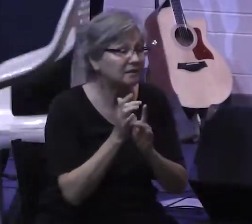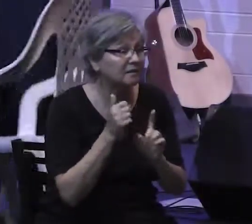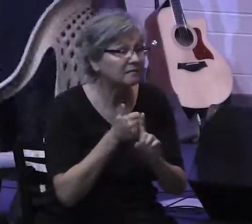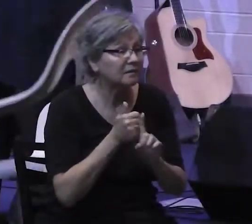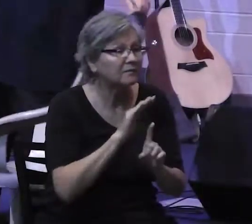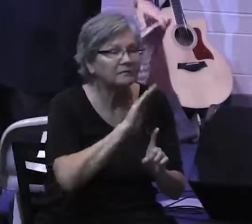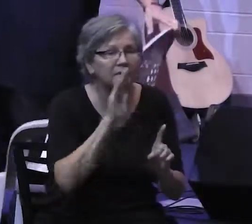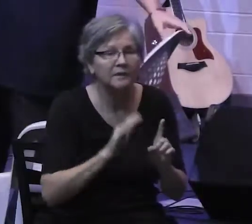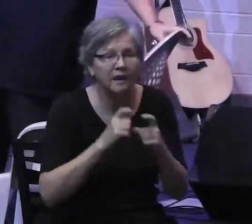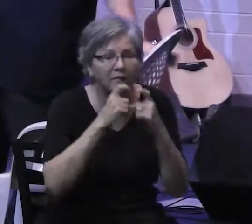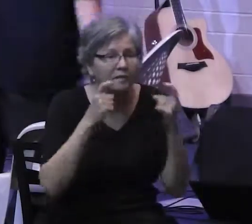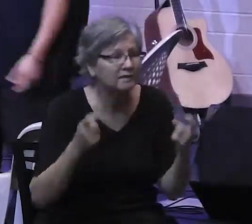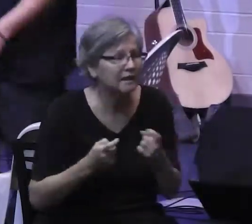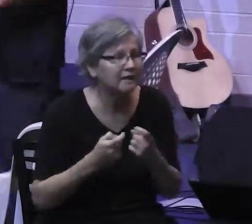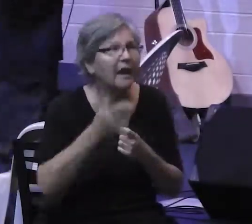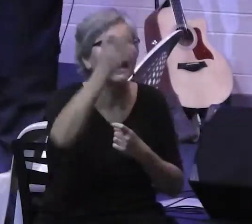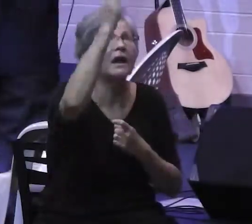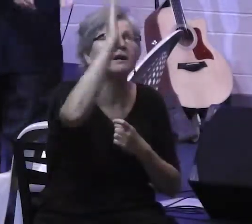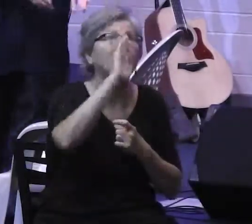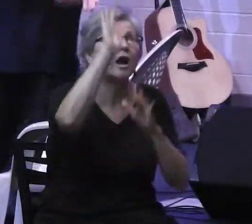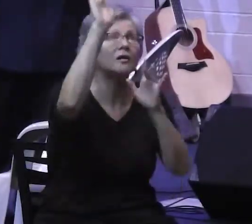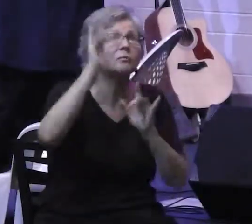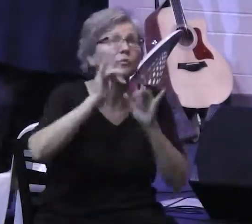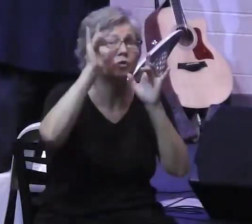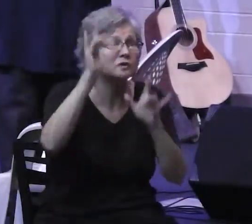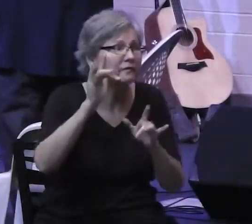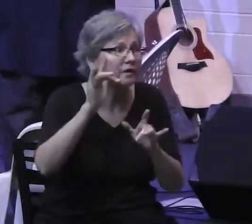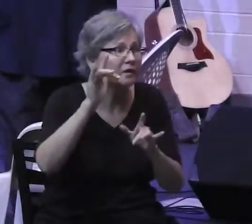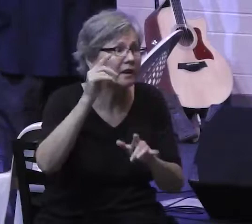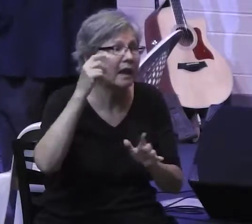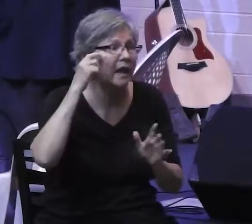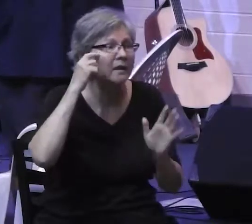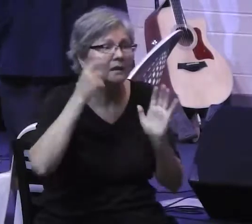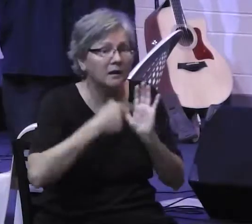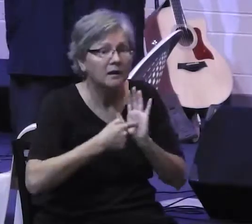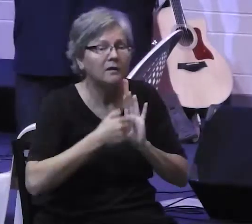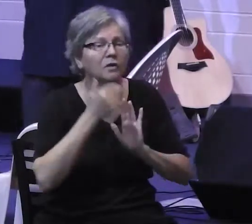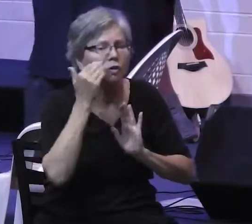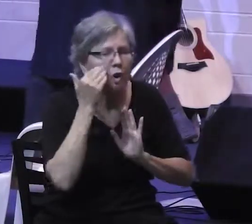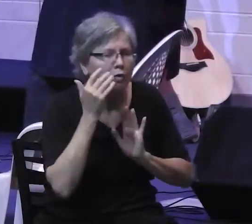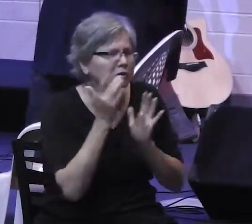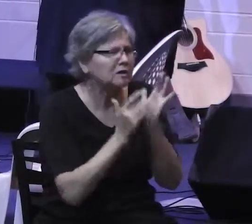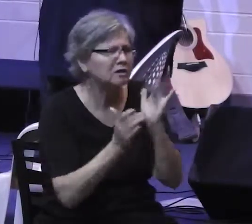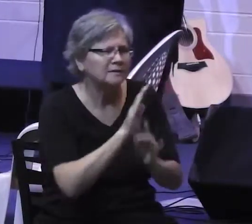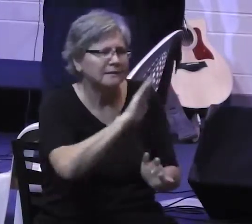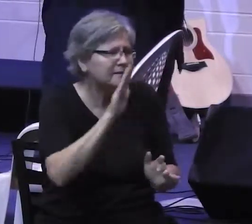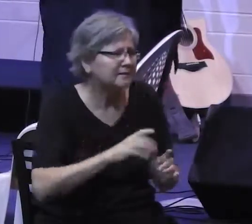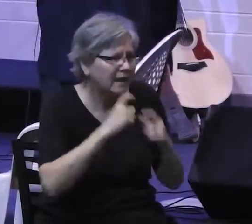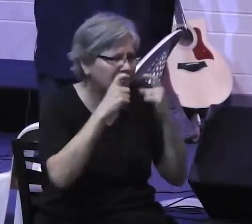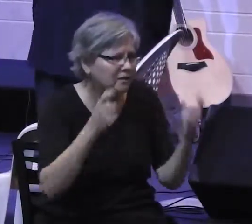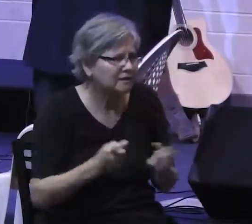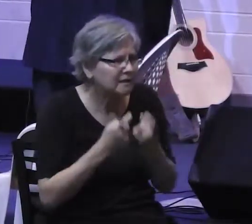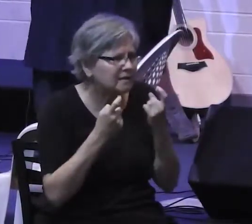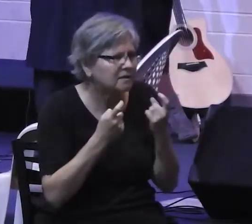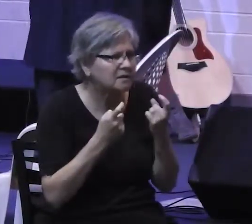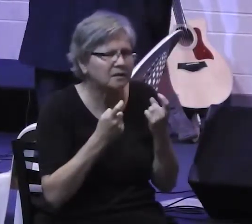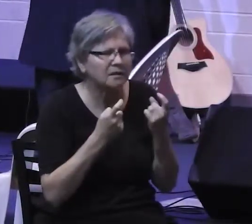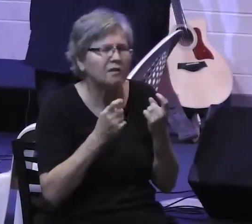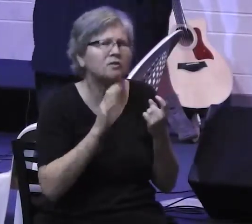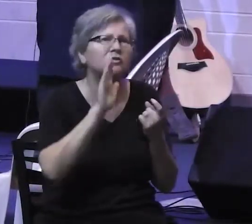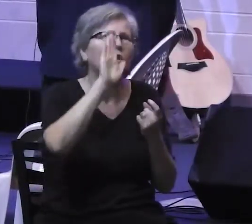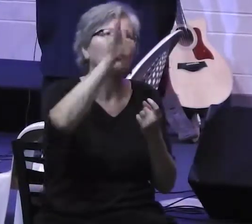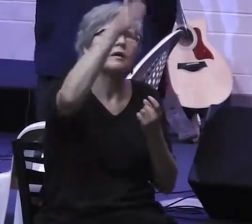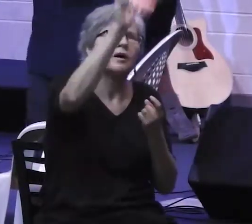his mercy saw that he didn't sin, and his wrath has been satisfied, and his judgment and need